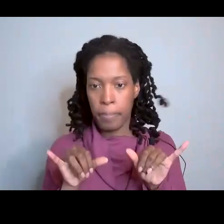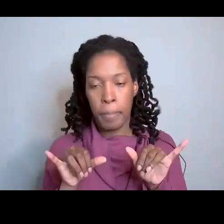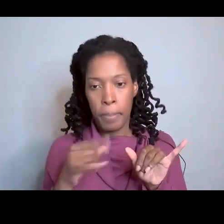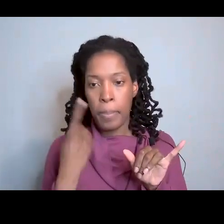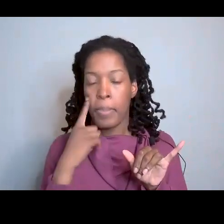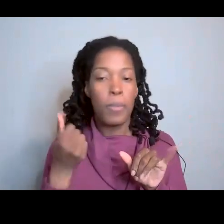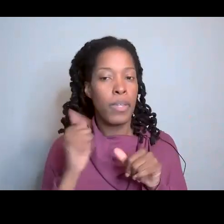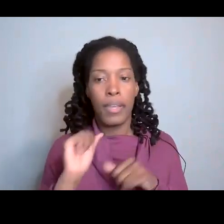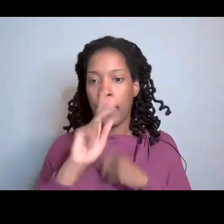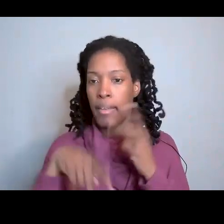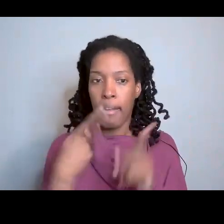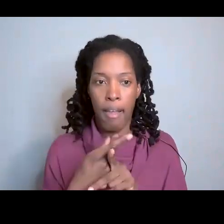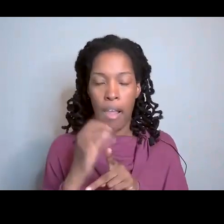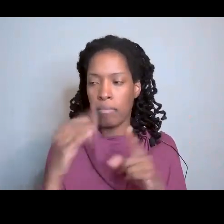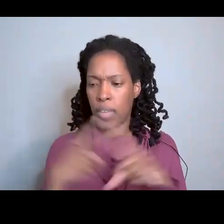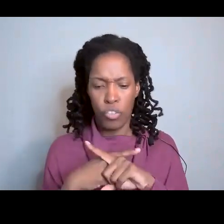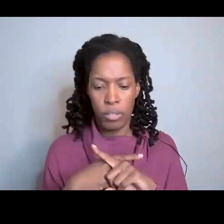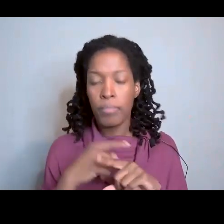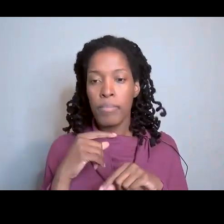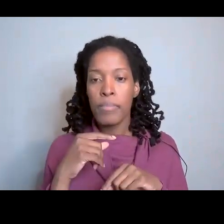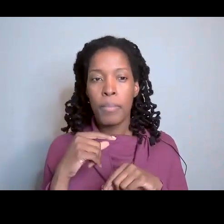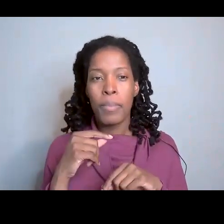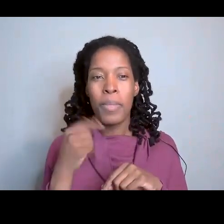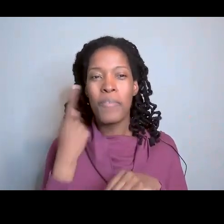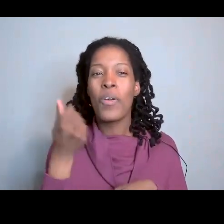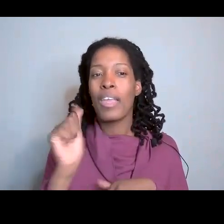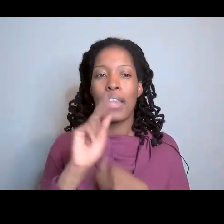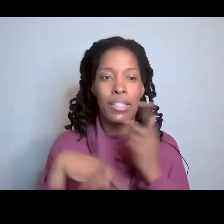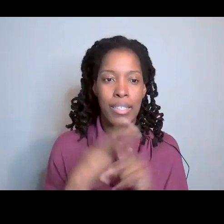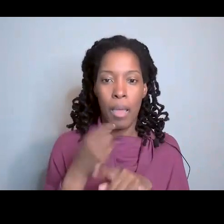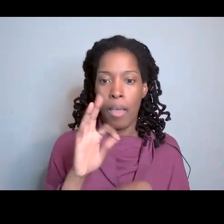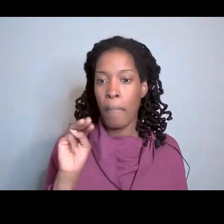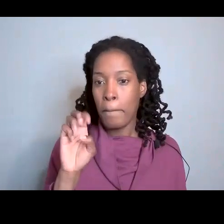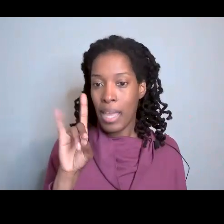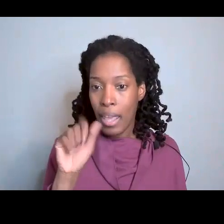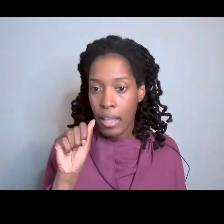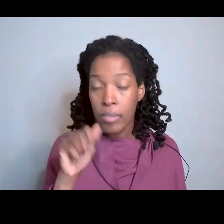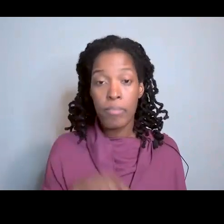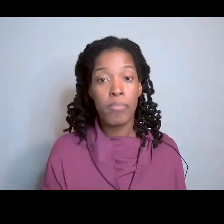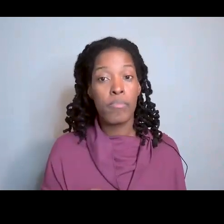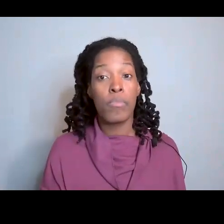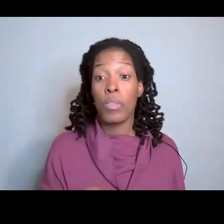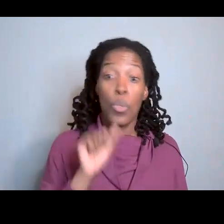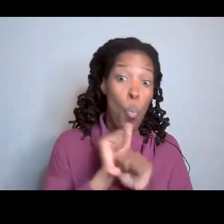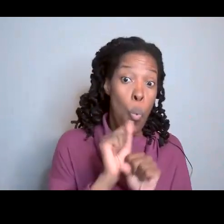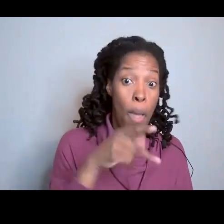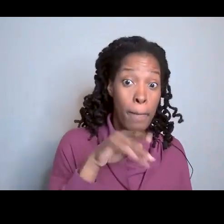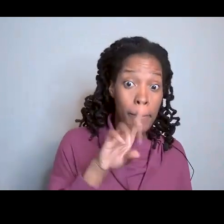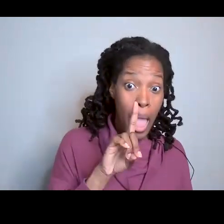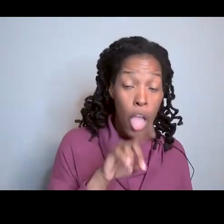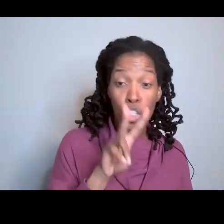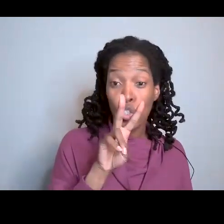type of alternate media. So if you're using WCAG 2.1 or 2.0,